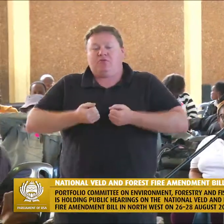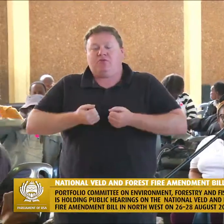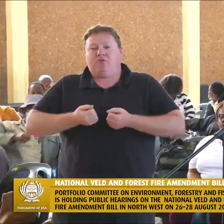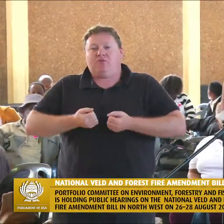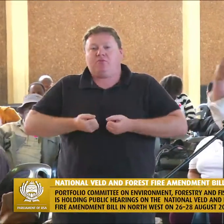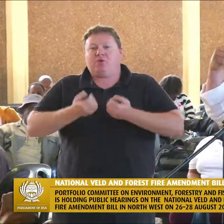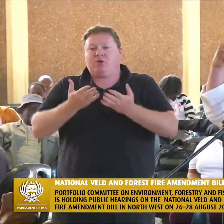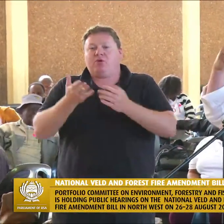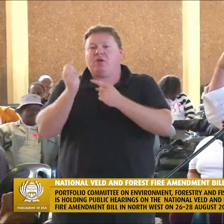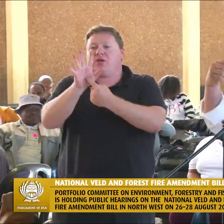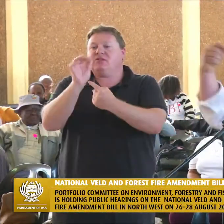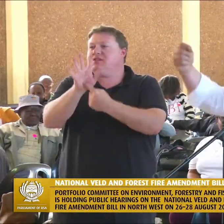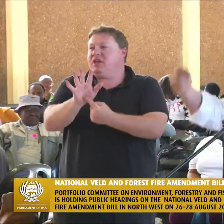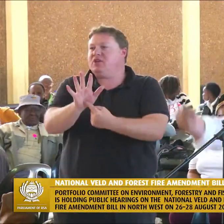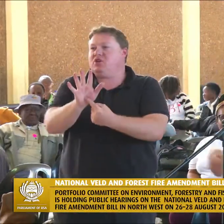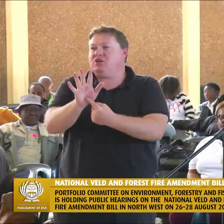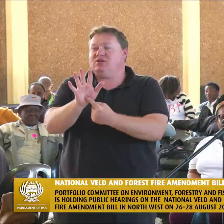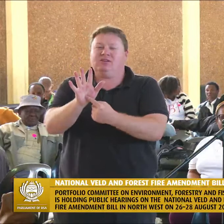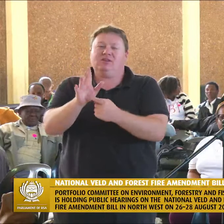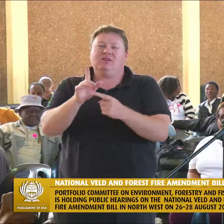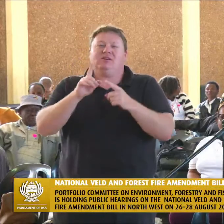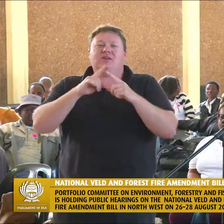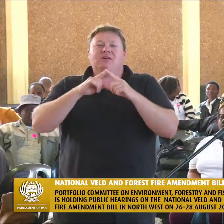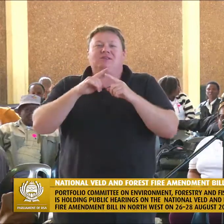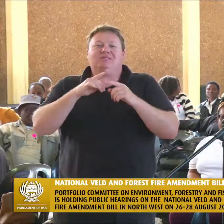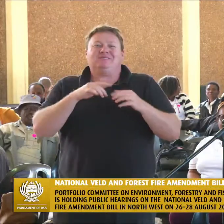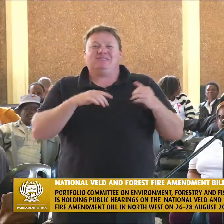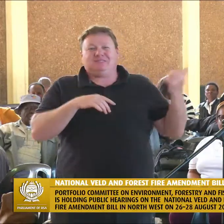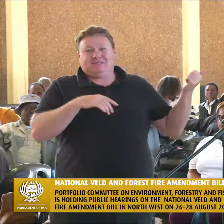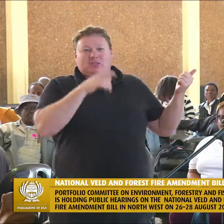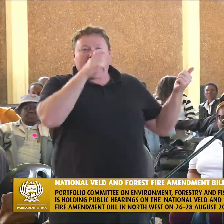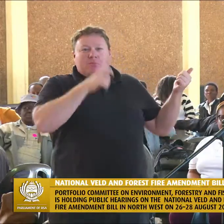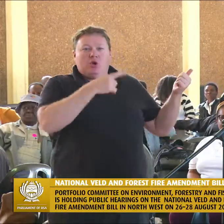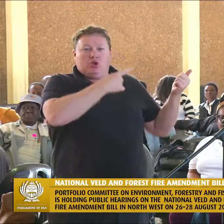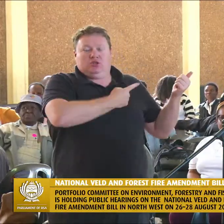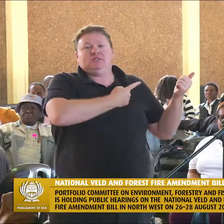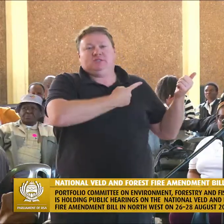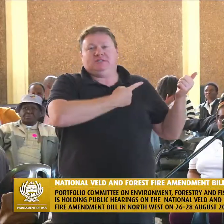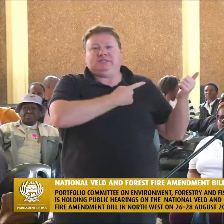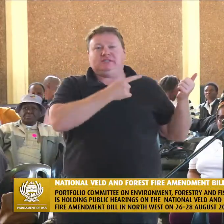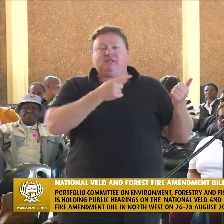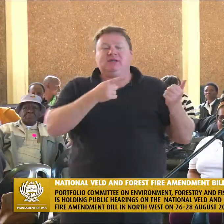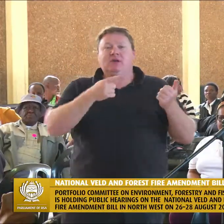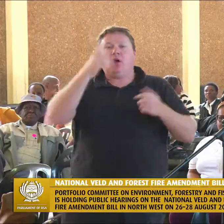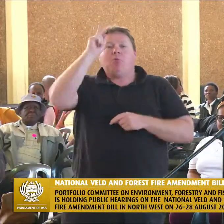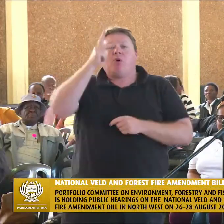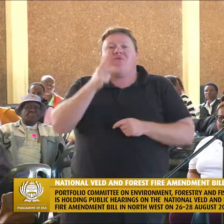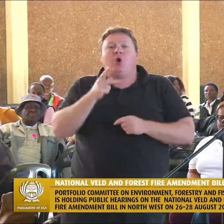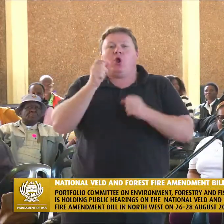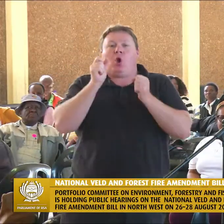a proof a portfolio of evidence i've brought a living portfolio of evidence